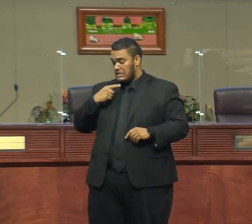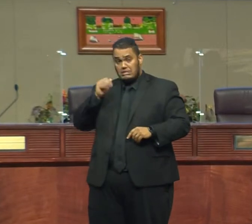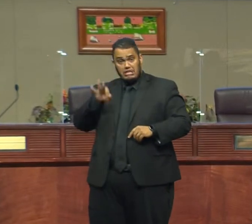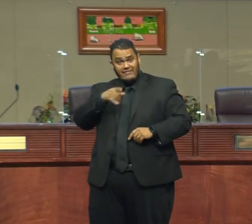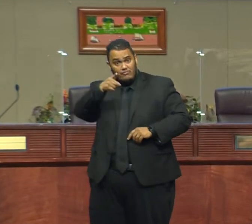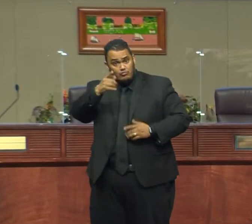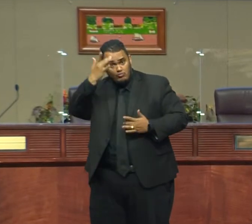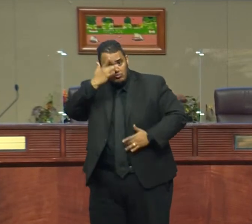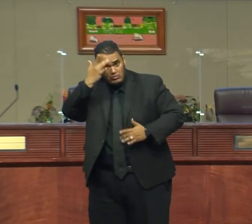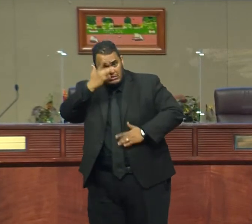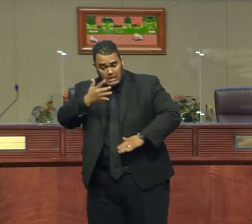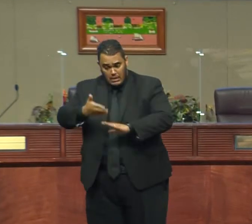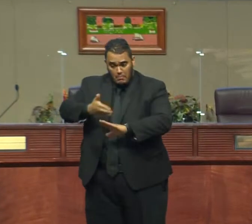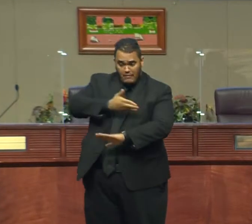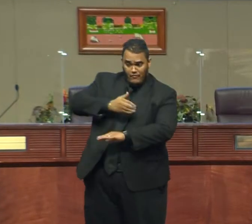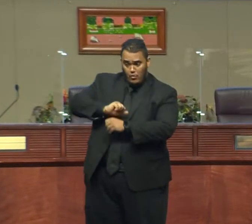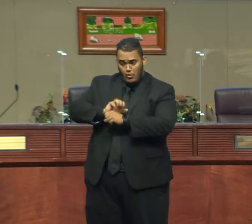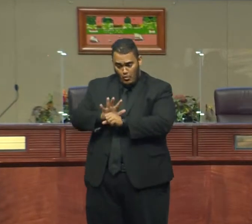any clarity for that?